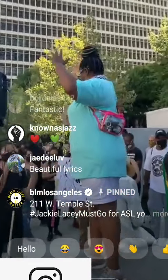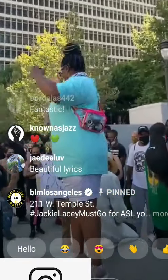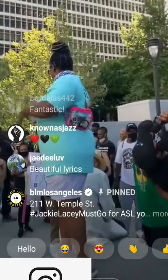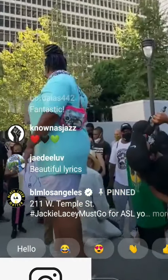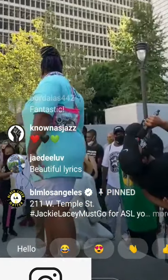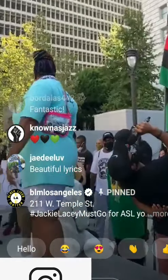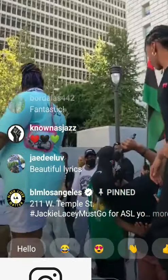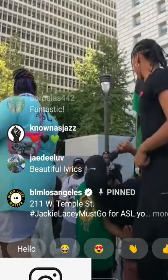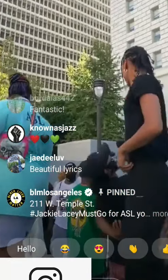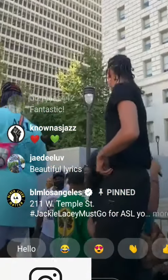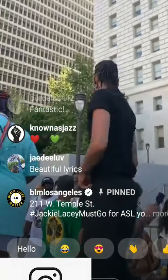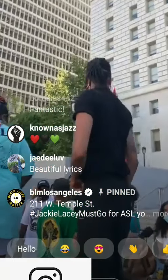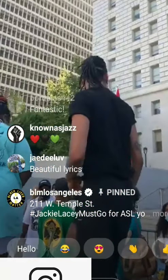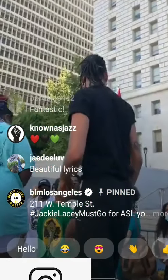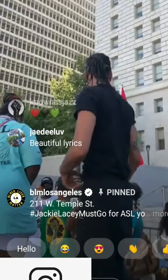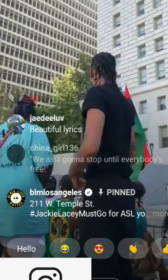going.